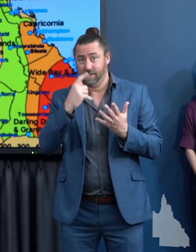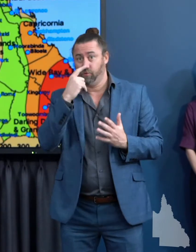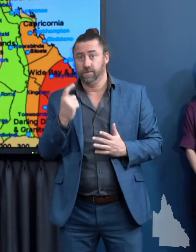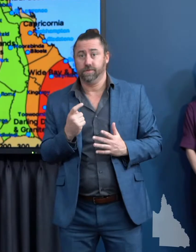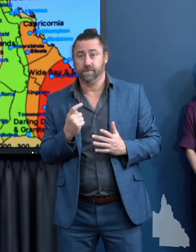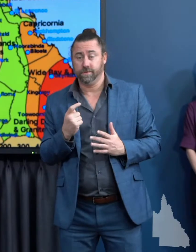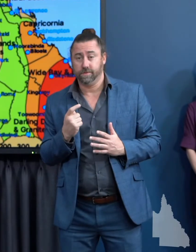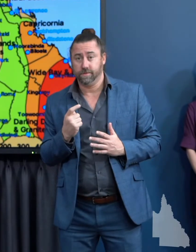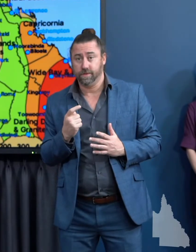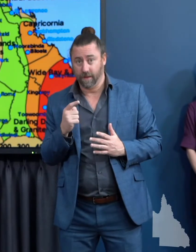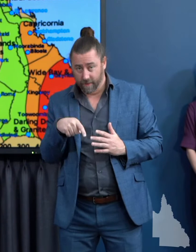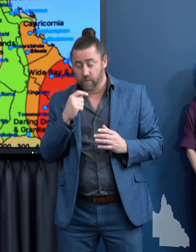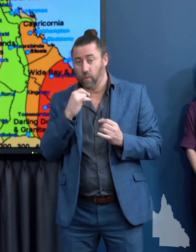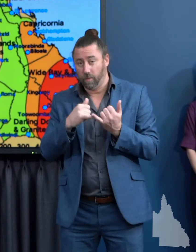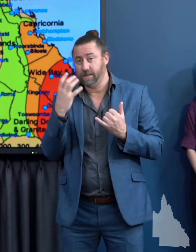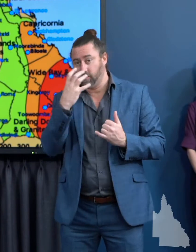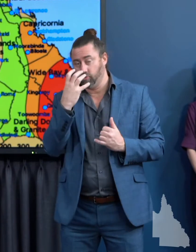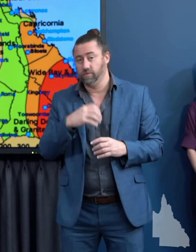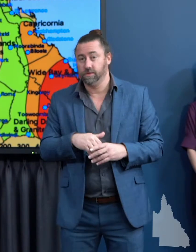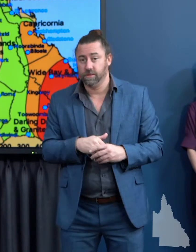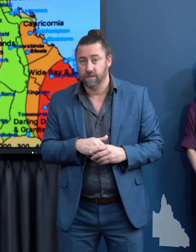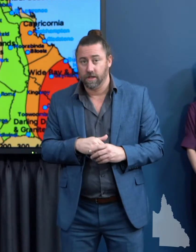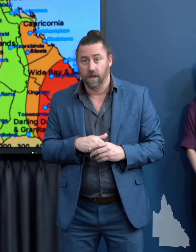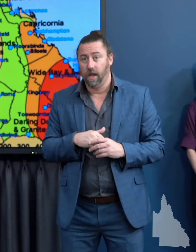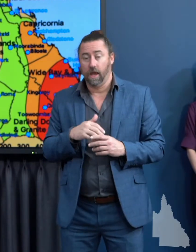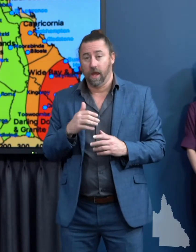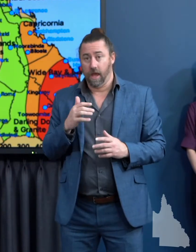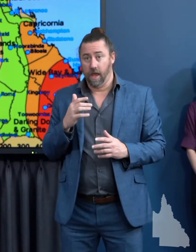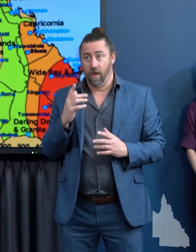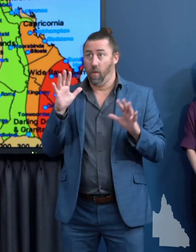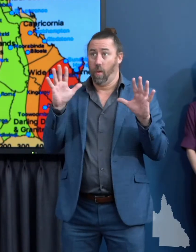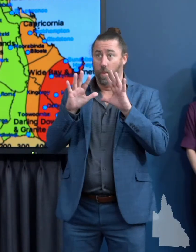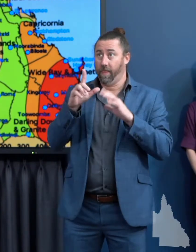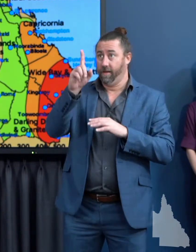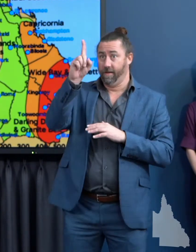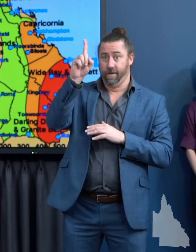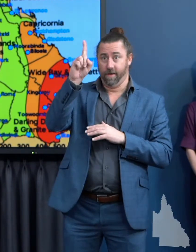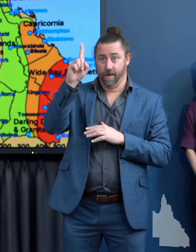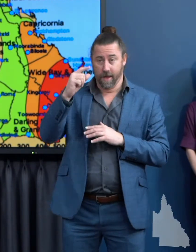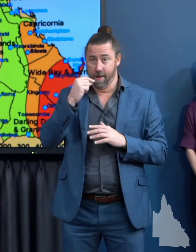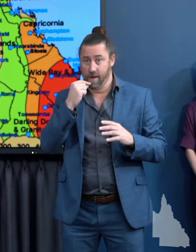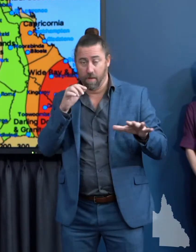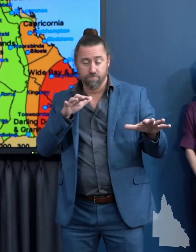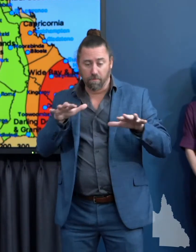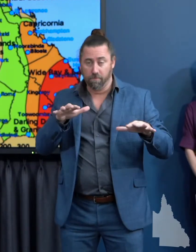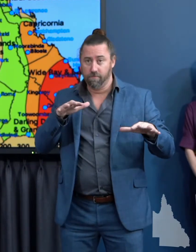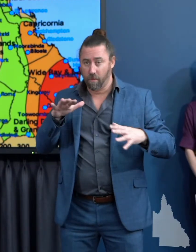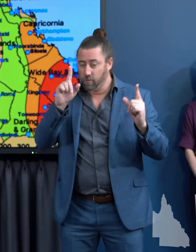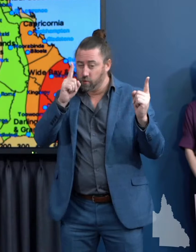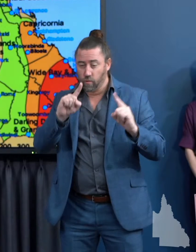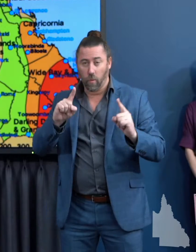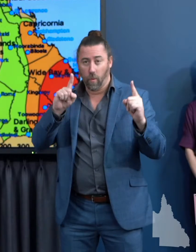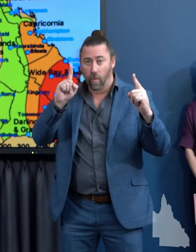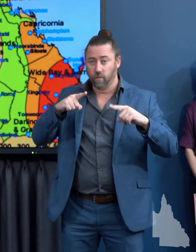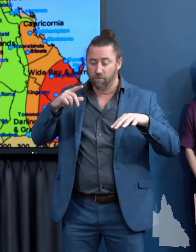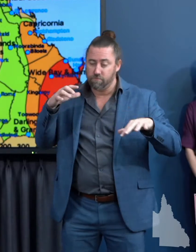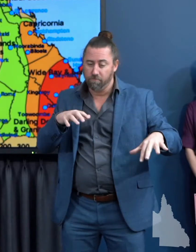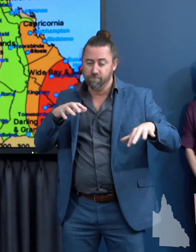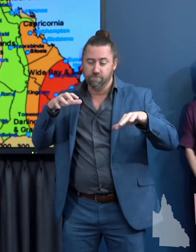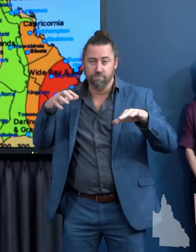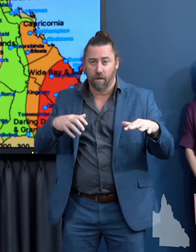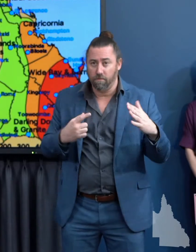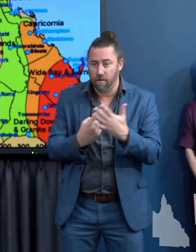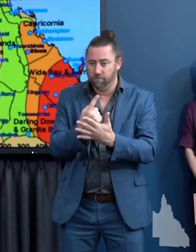situation. It is extremely unstable weather conditions, and as a precaution, we would